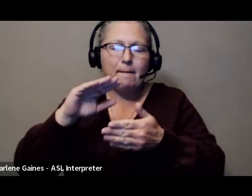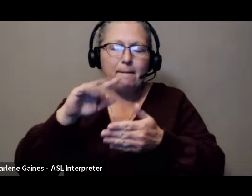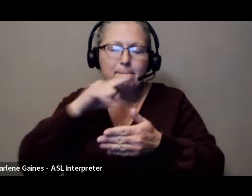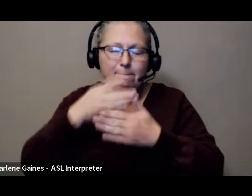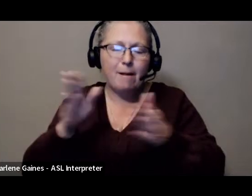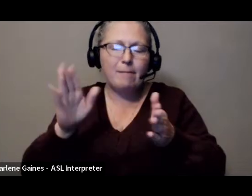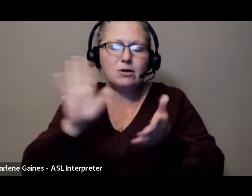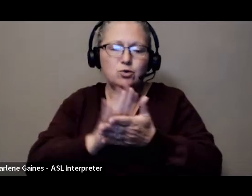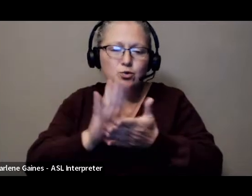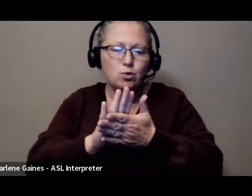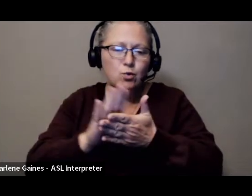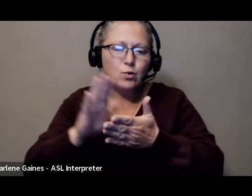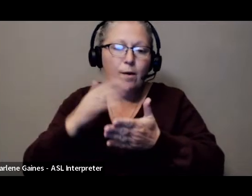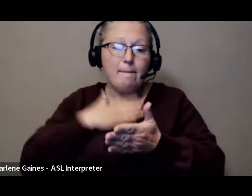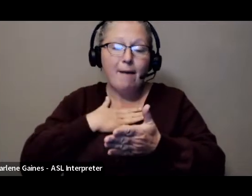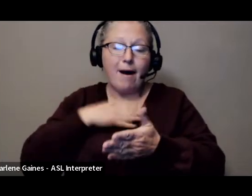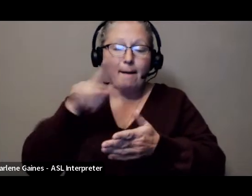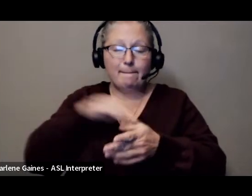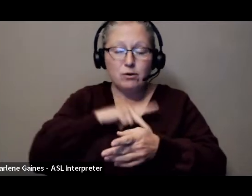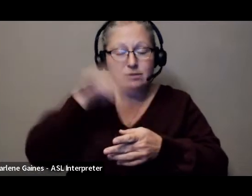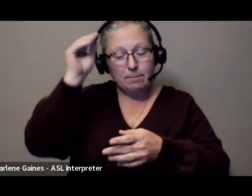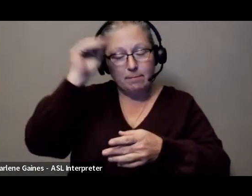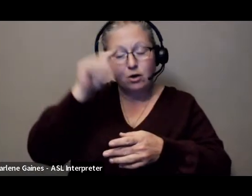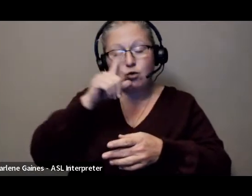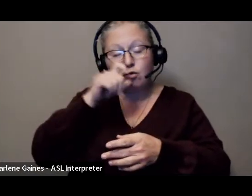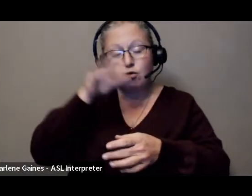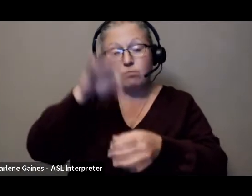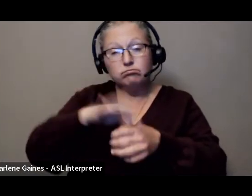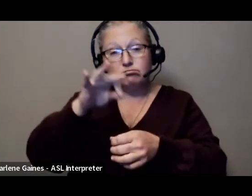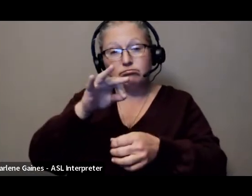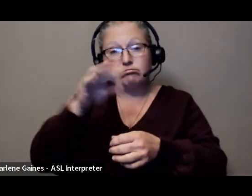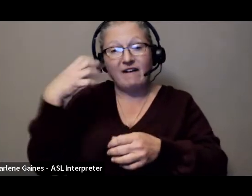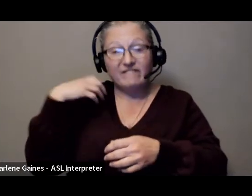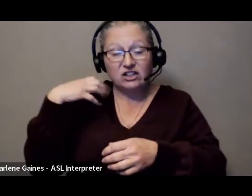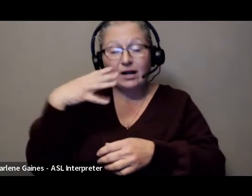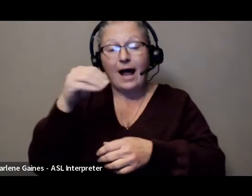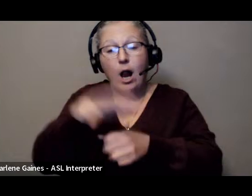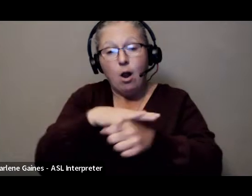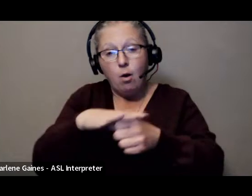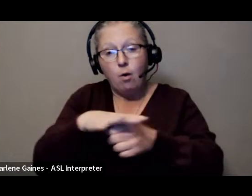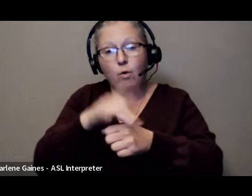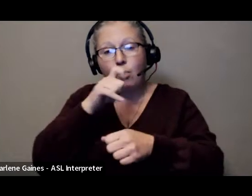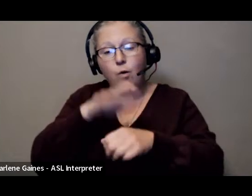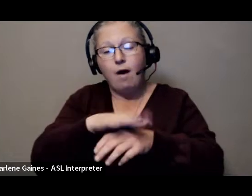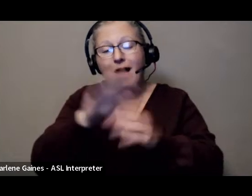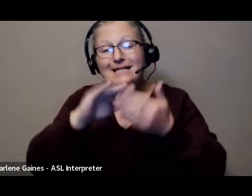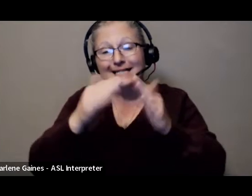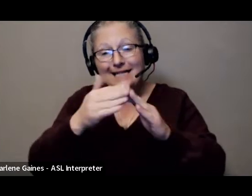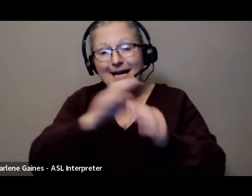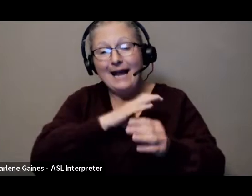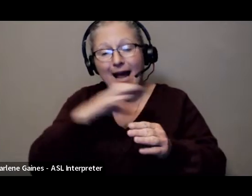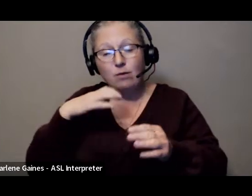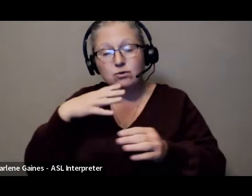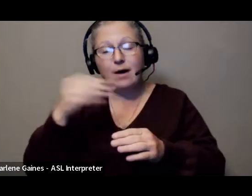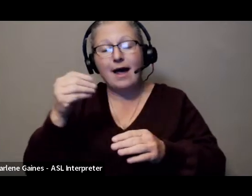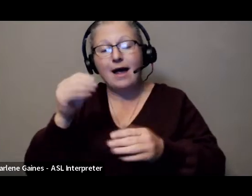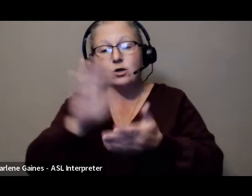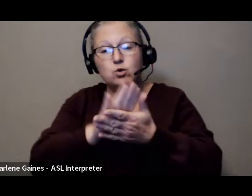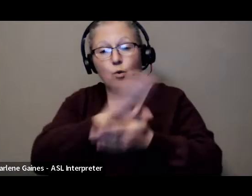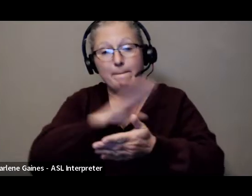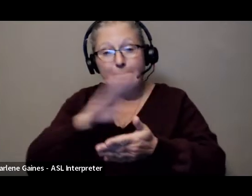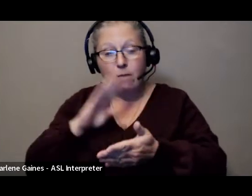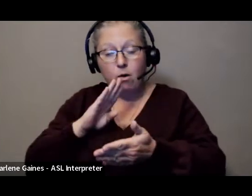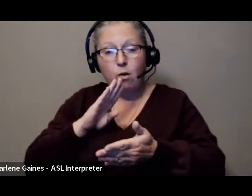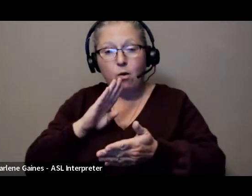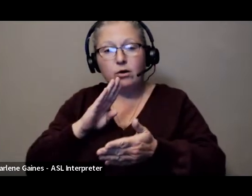It is in my personal opinion that all elected officials, and locally, that includes those that serve on city councils and school boards, recite the pledge